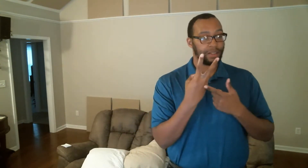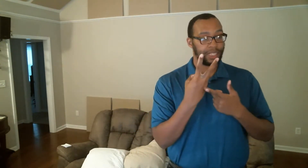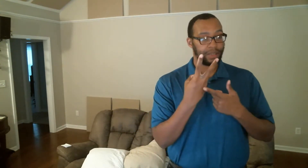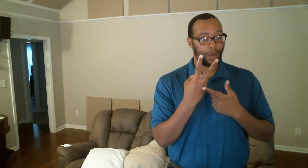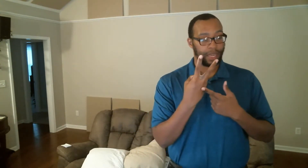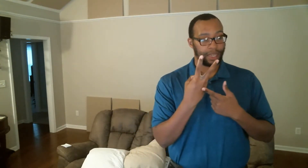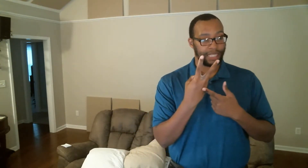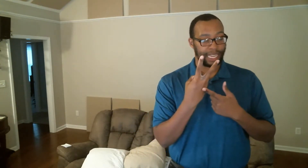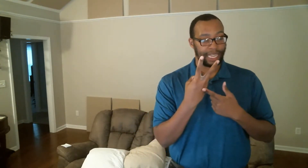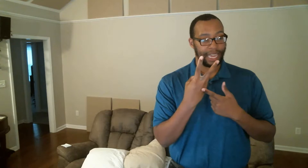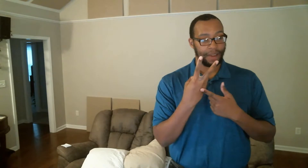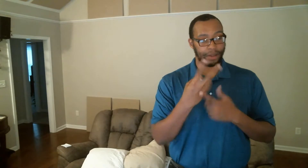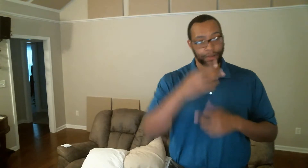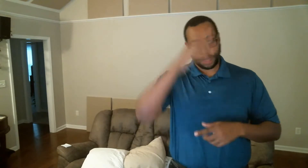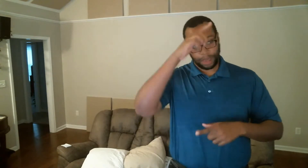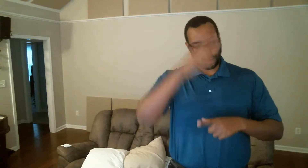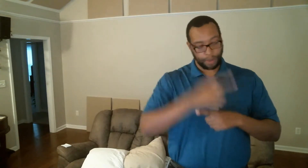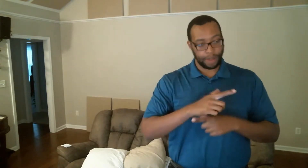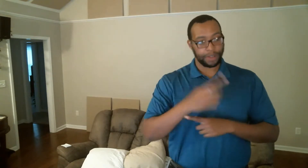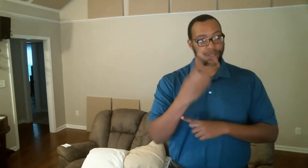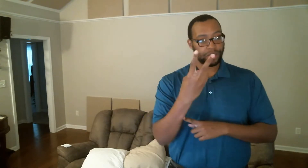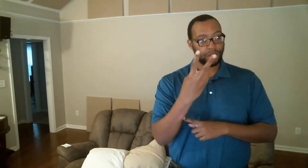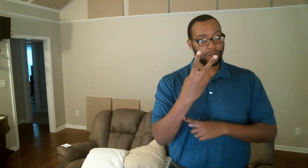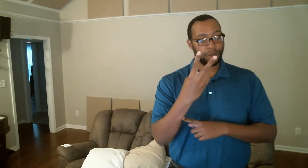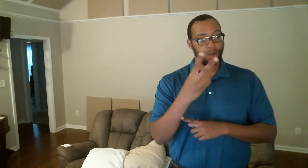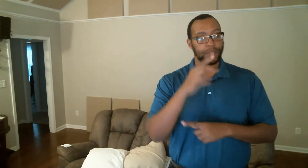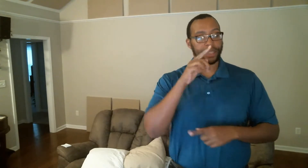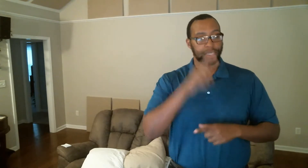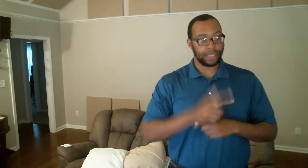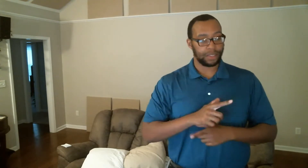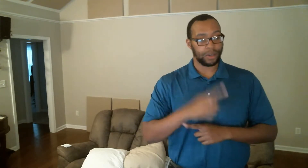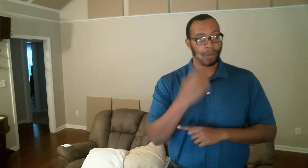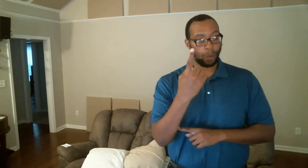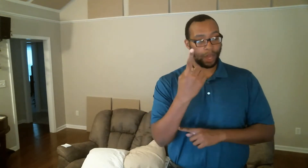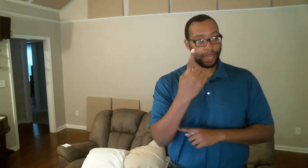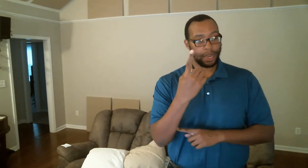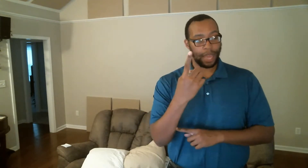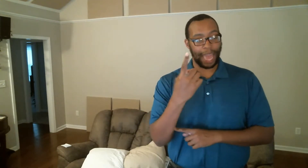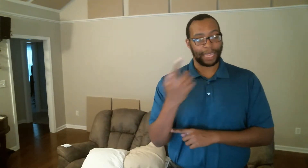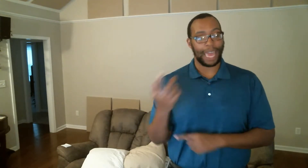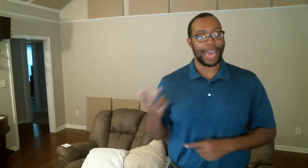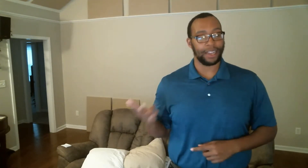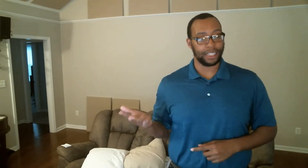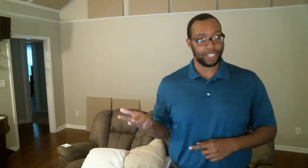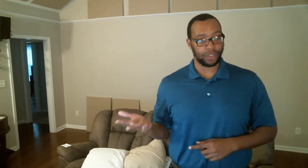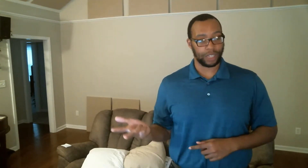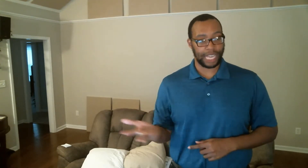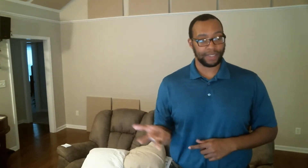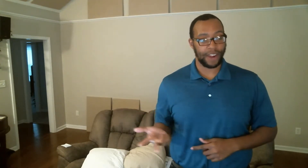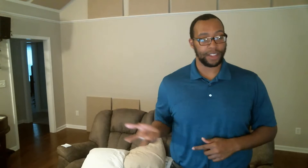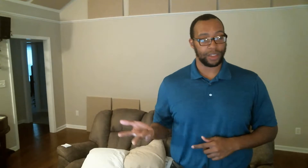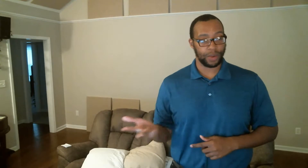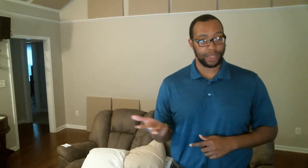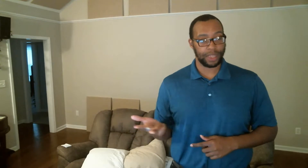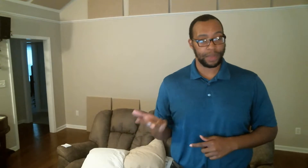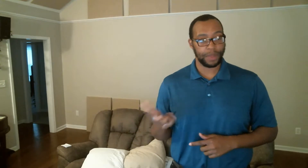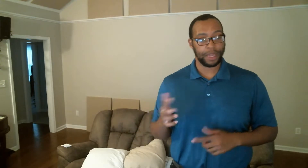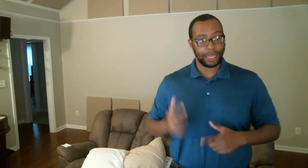this way? Because I can count them. Brothers 2, sister 1. I can add an additional classifier. The 3 of them